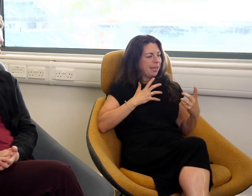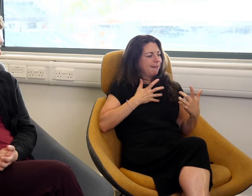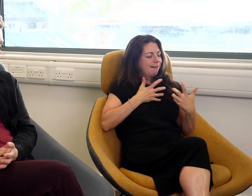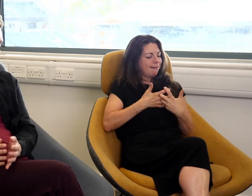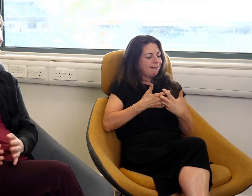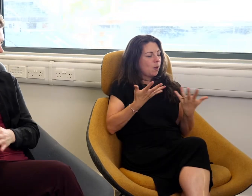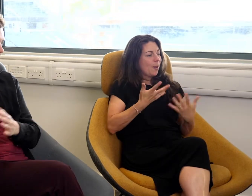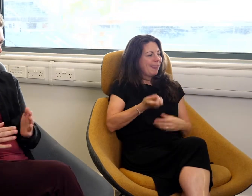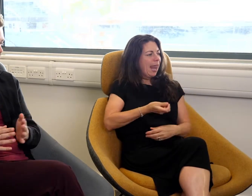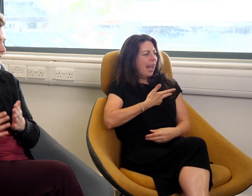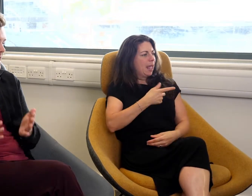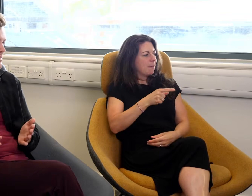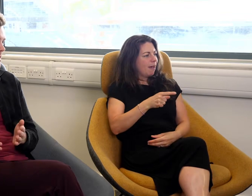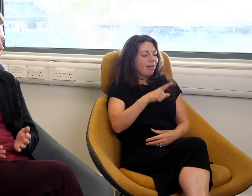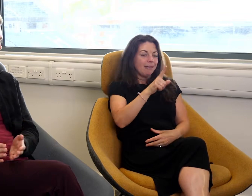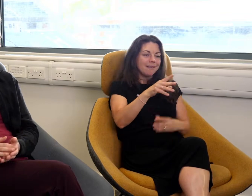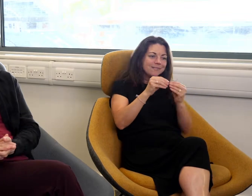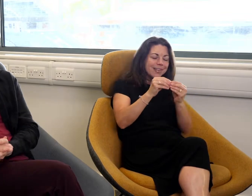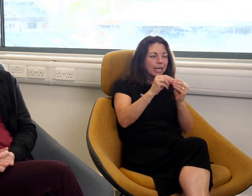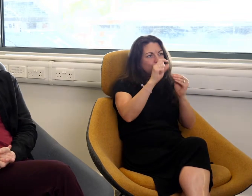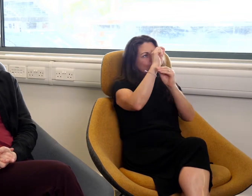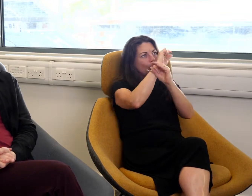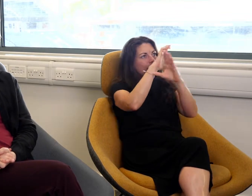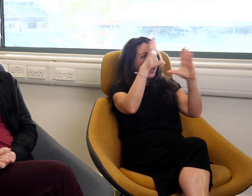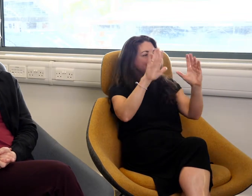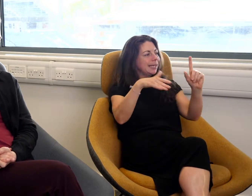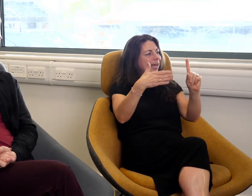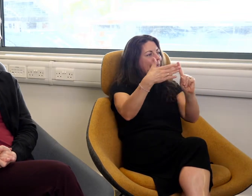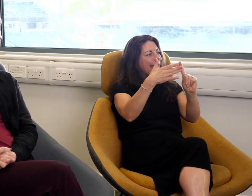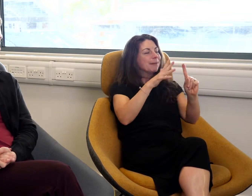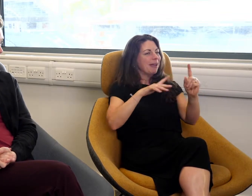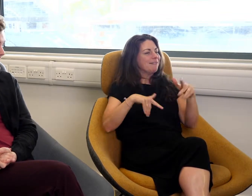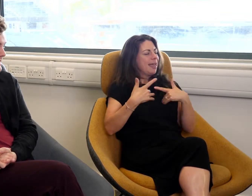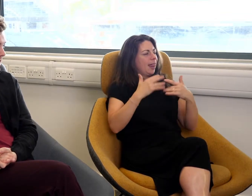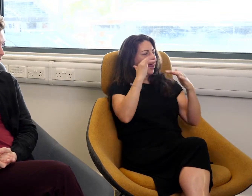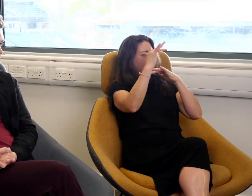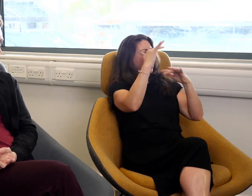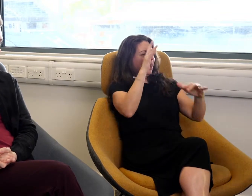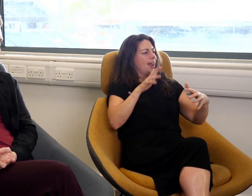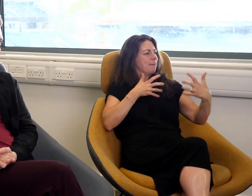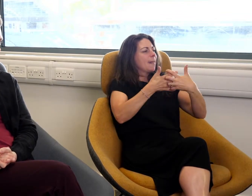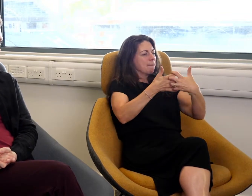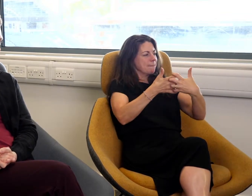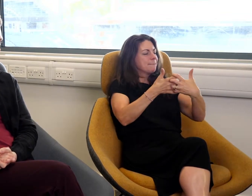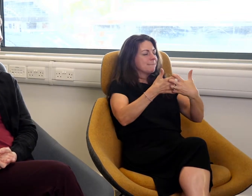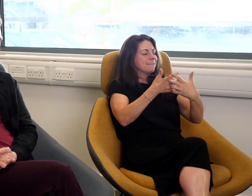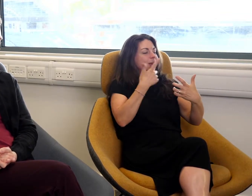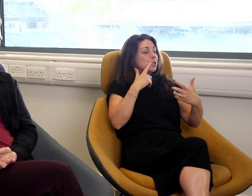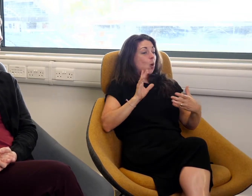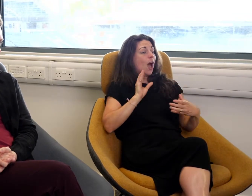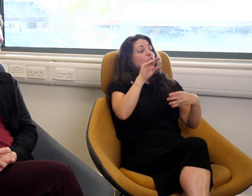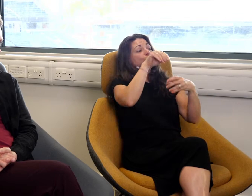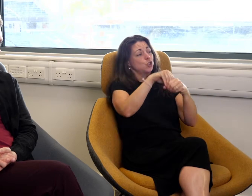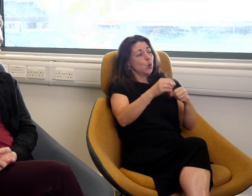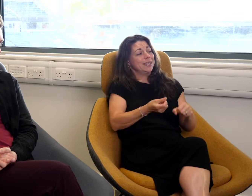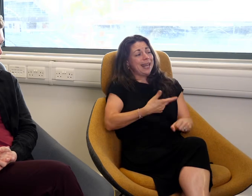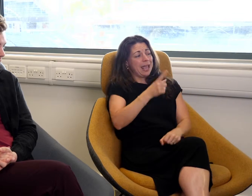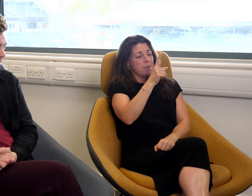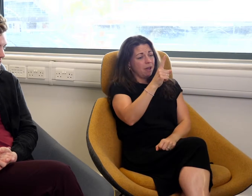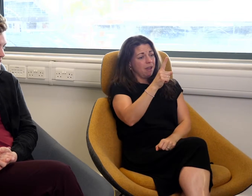kind of ideals and aims I'm most aligned with. So I joined it. I think that not that many people actually know that joining a political